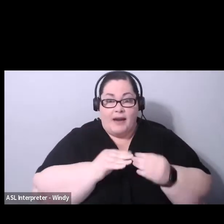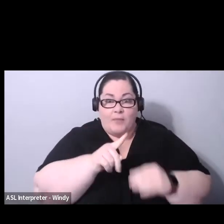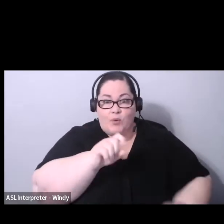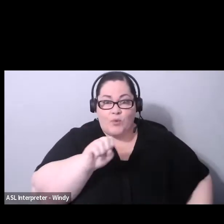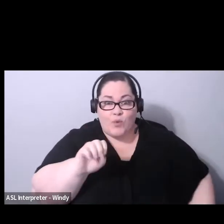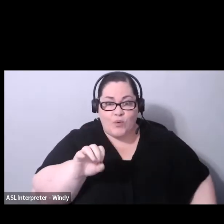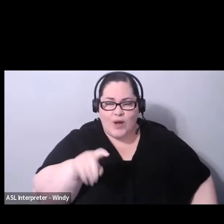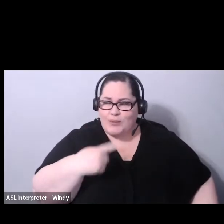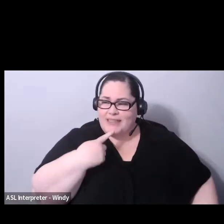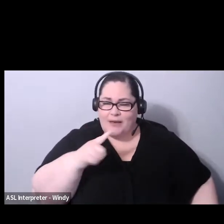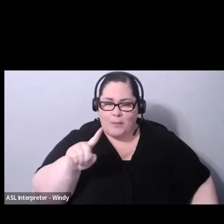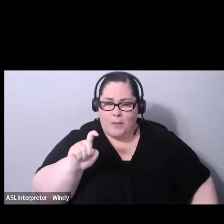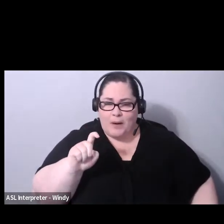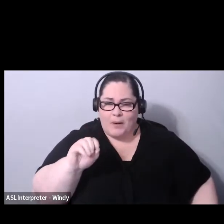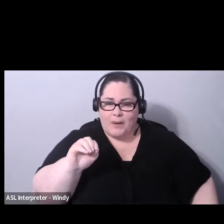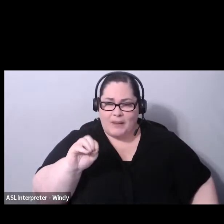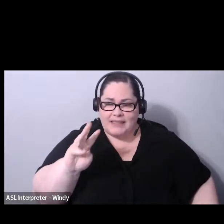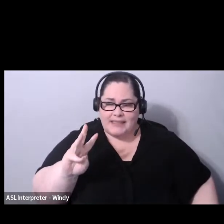think